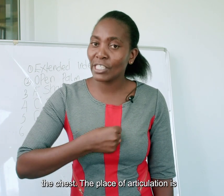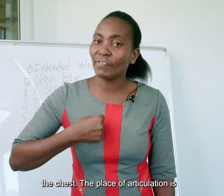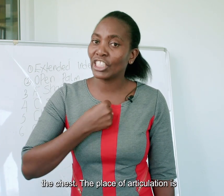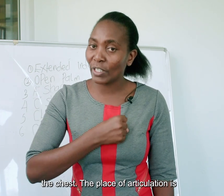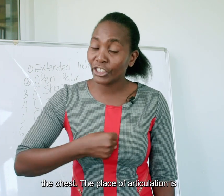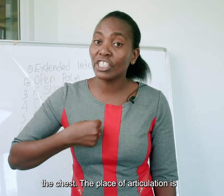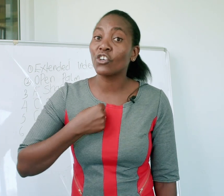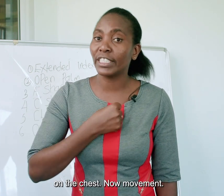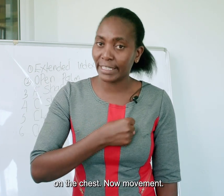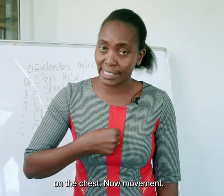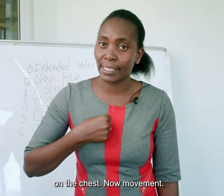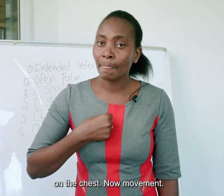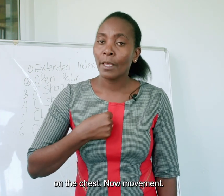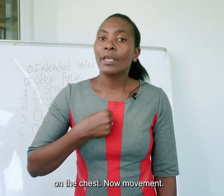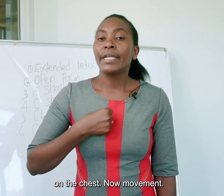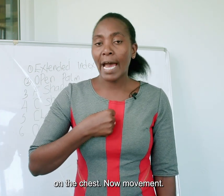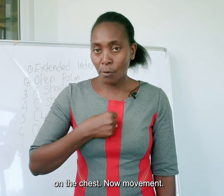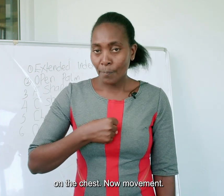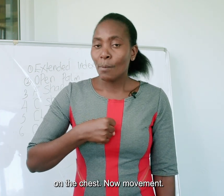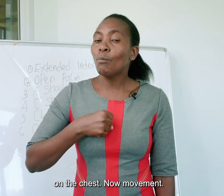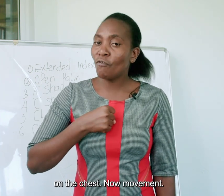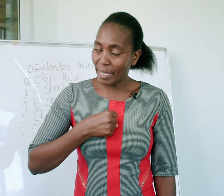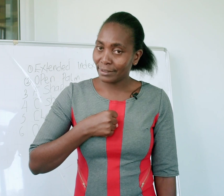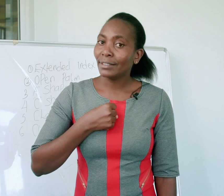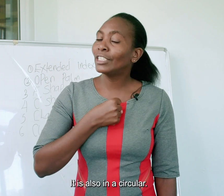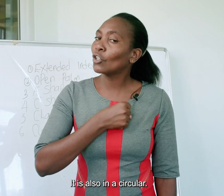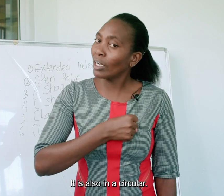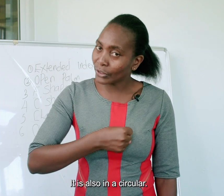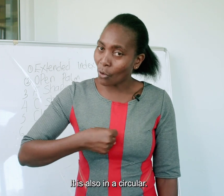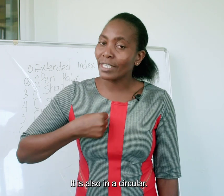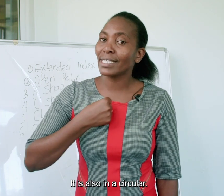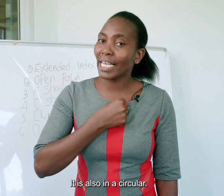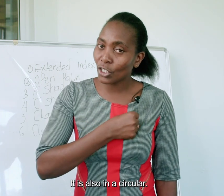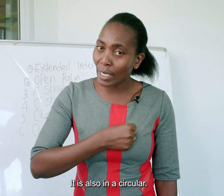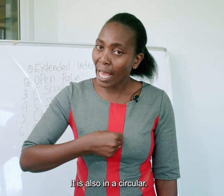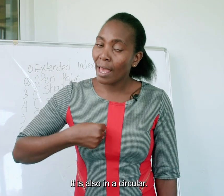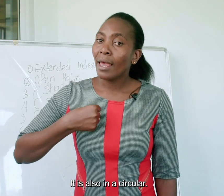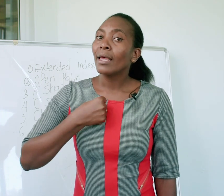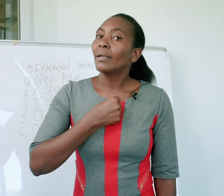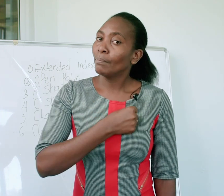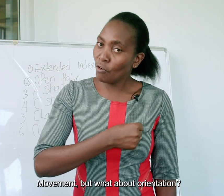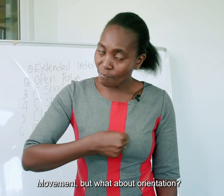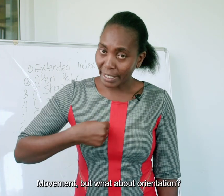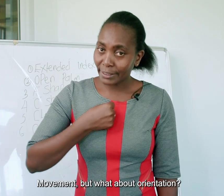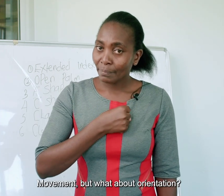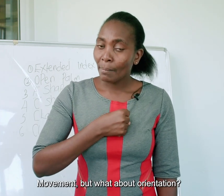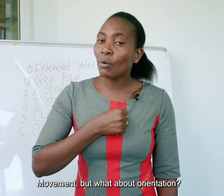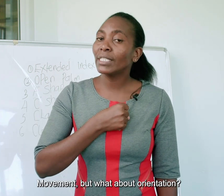of articulation is on the chest. Now, movement. It is also in a circular movement. But what